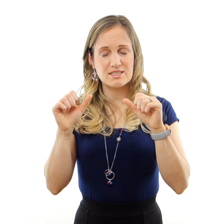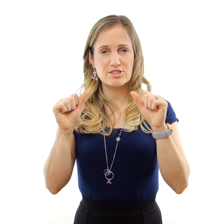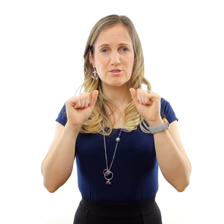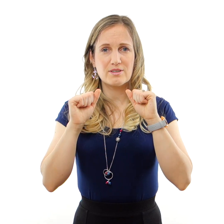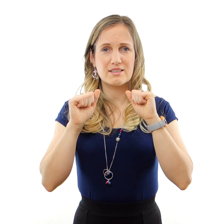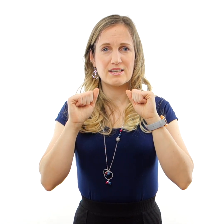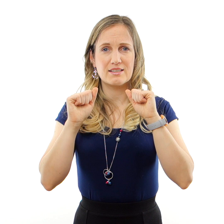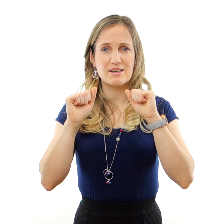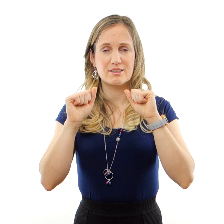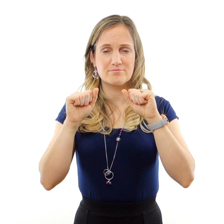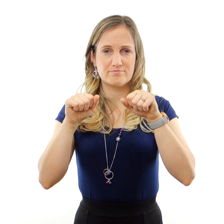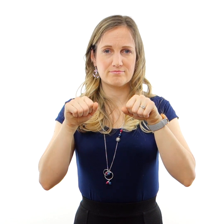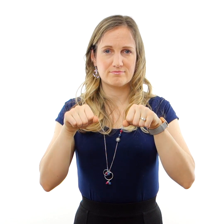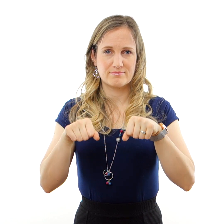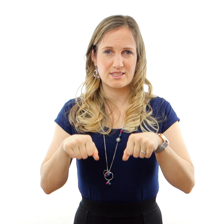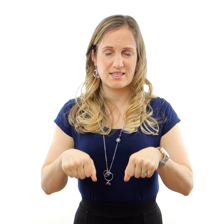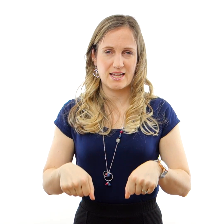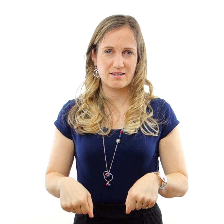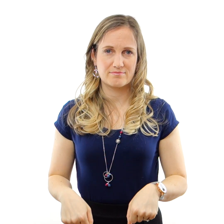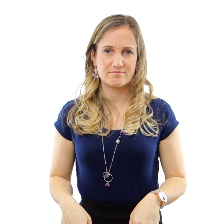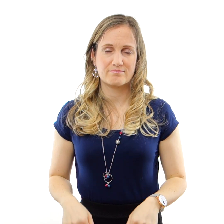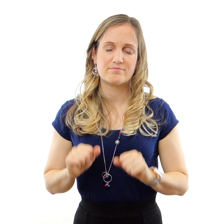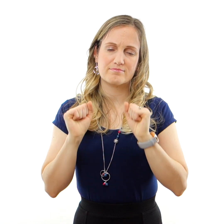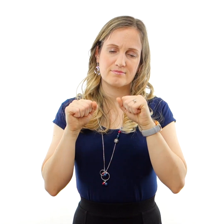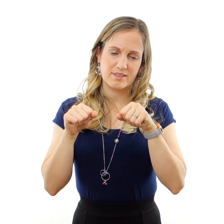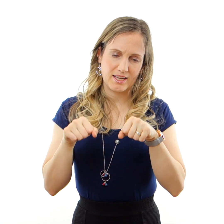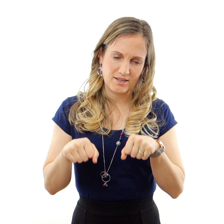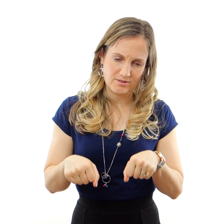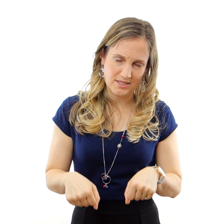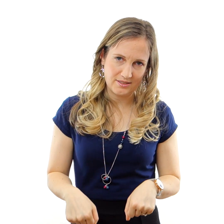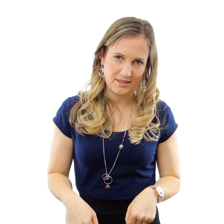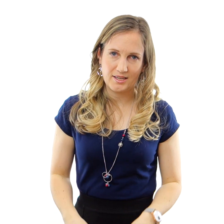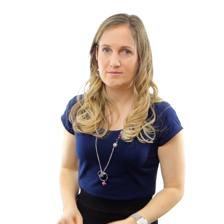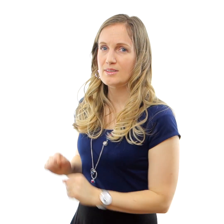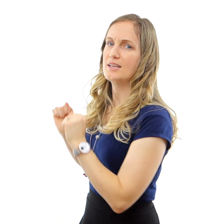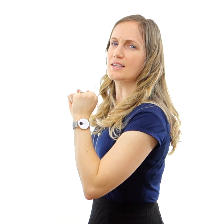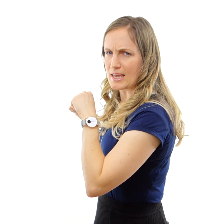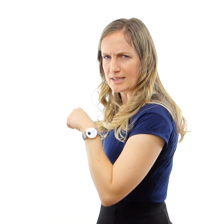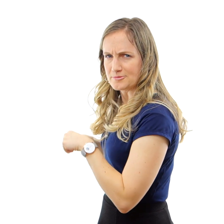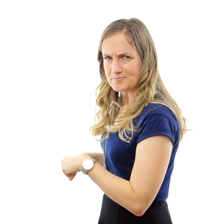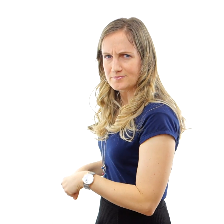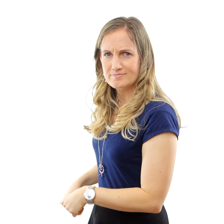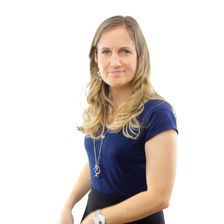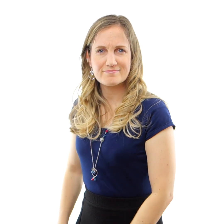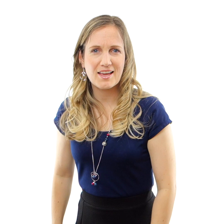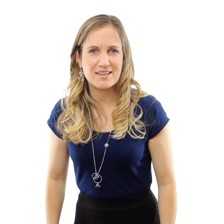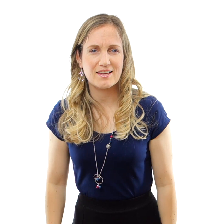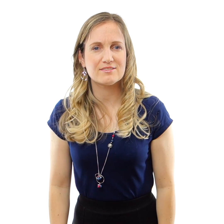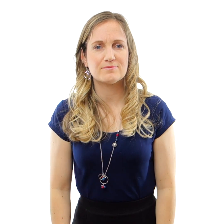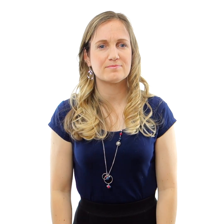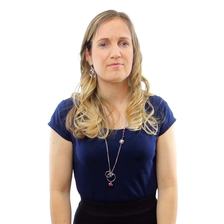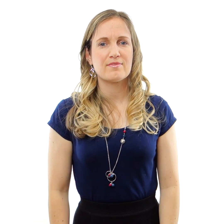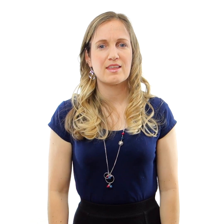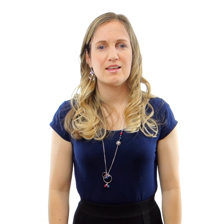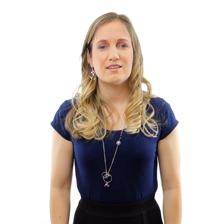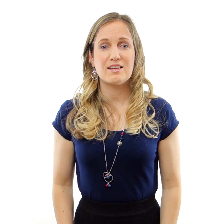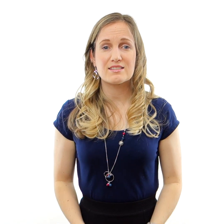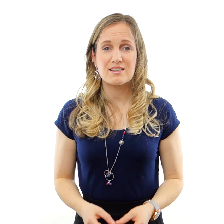2 and then sign can. It kind of goes down like that. Can. I can. The next line